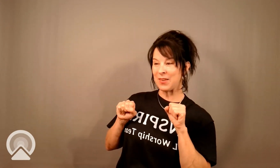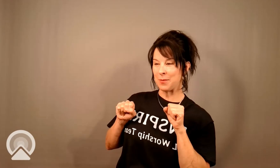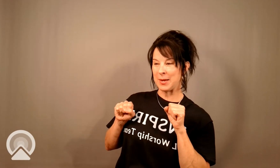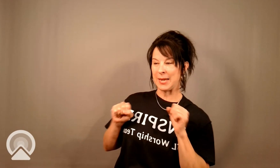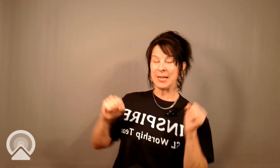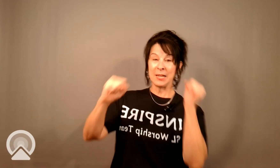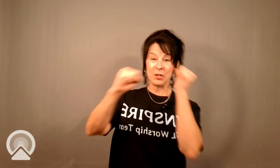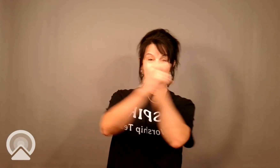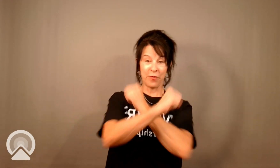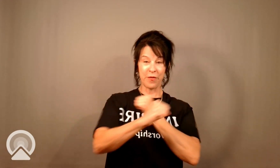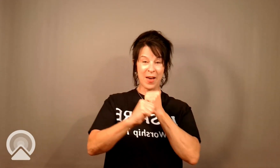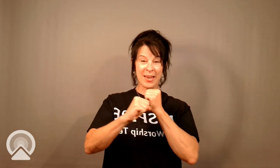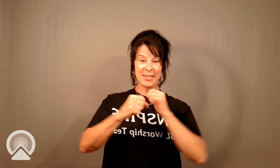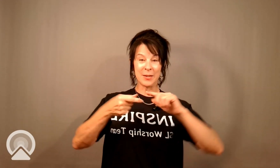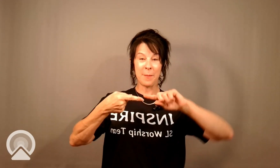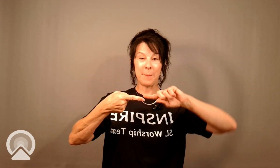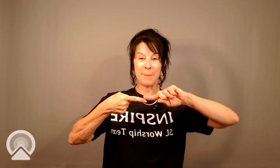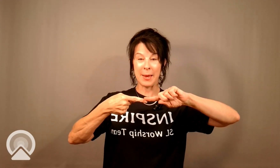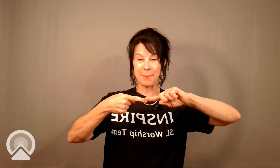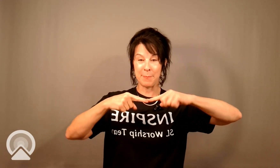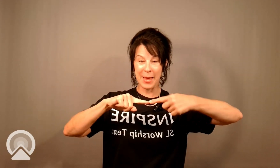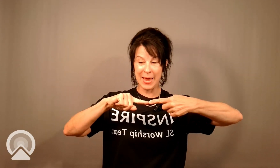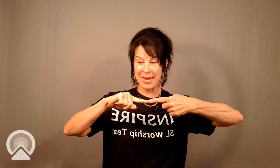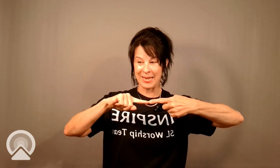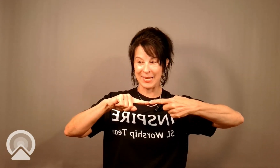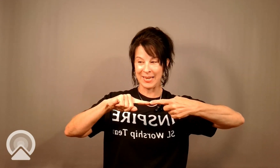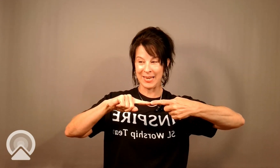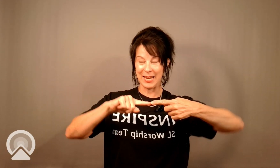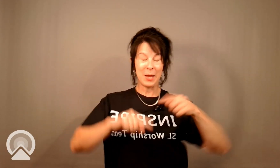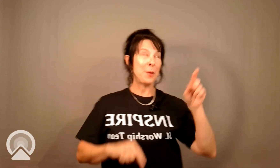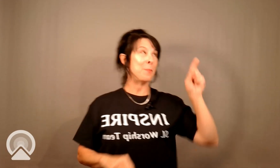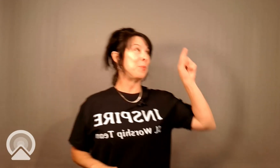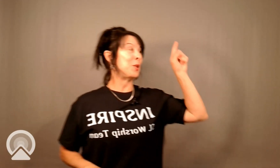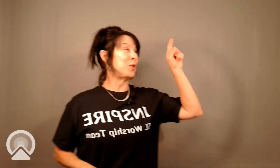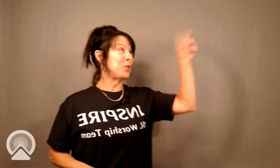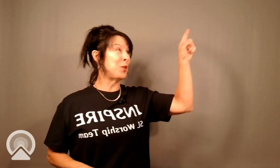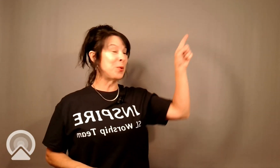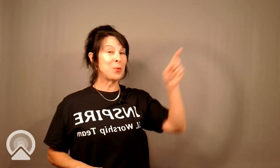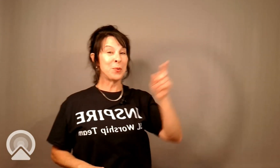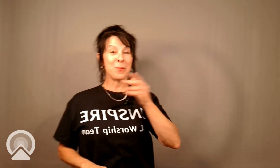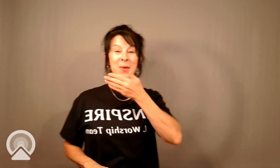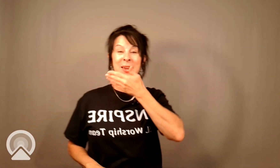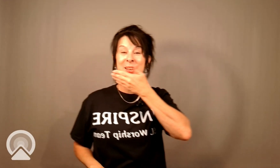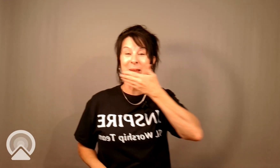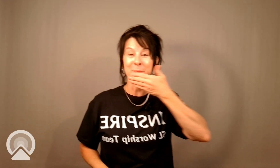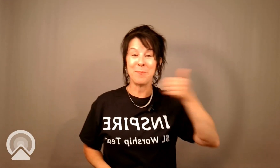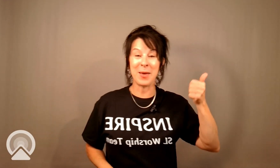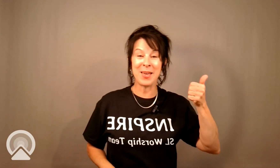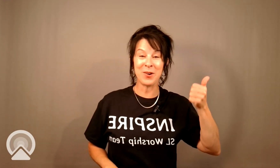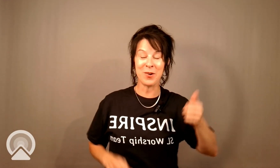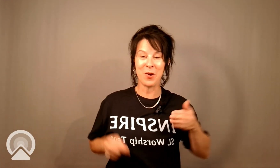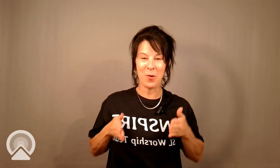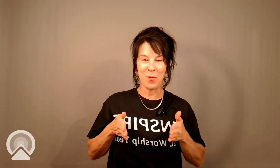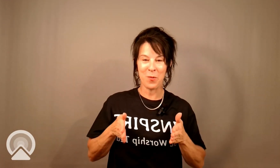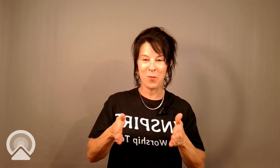leaving me to fight my pain. But you made a better